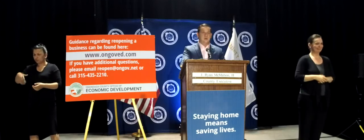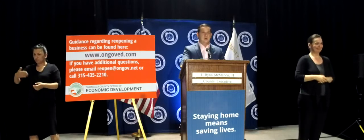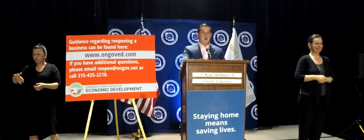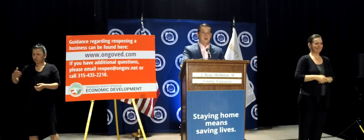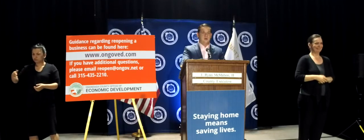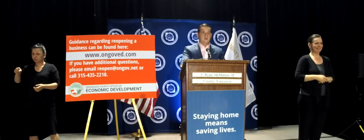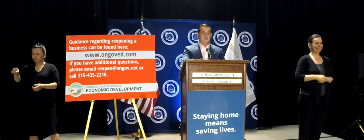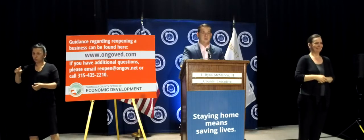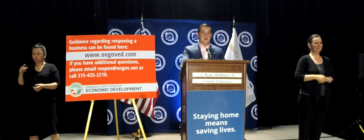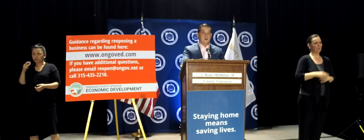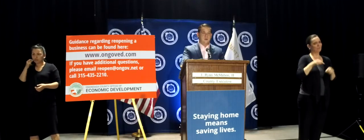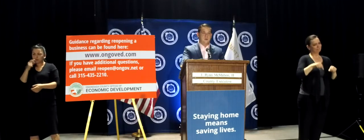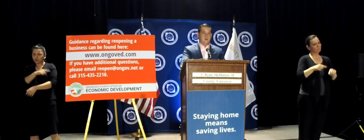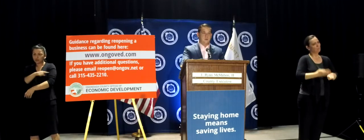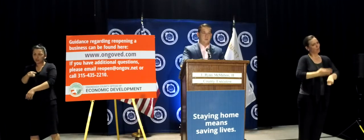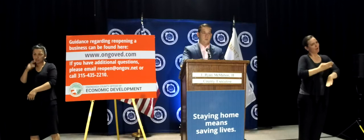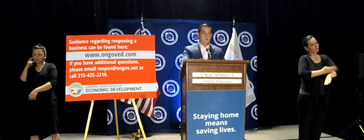community.